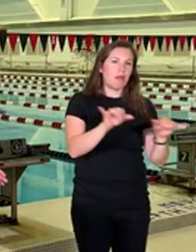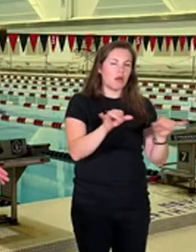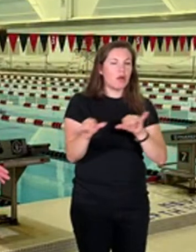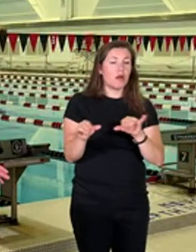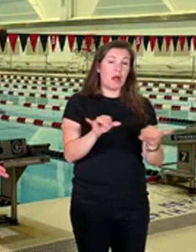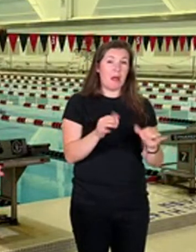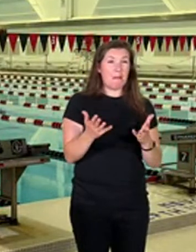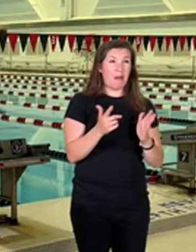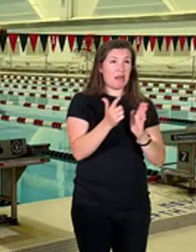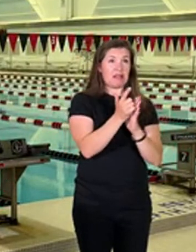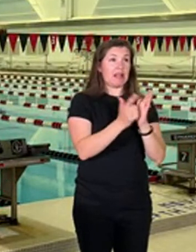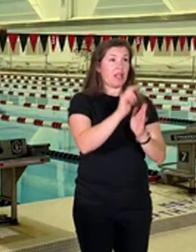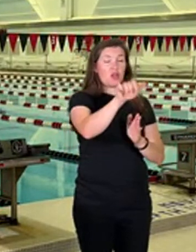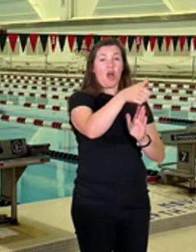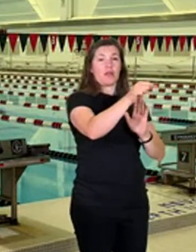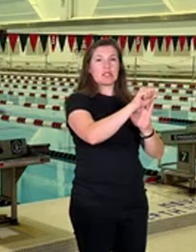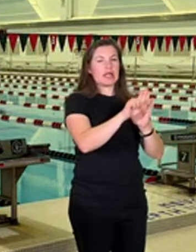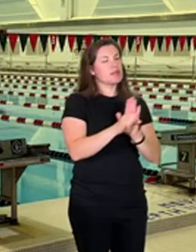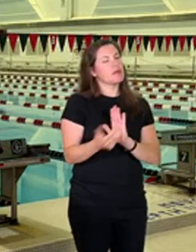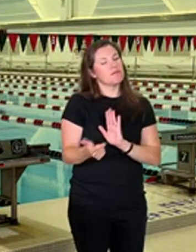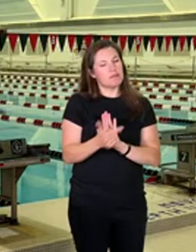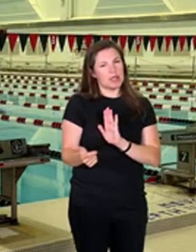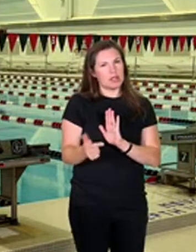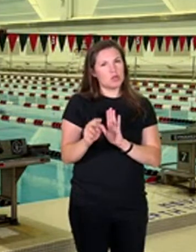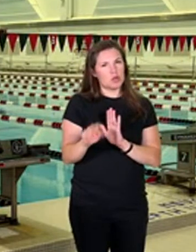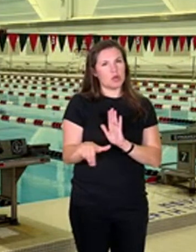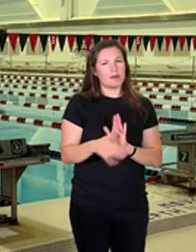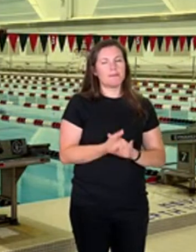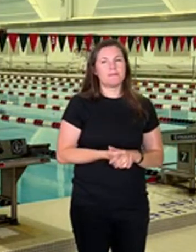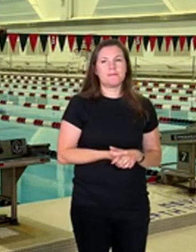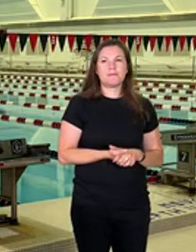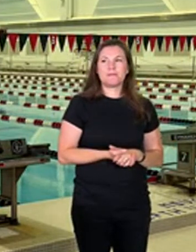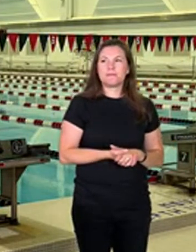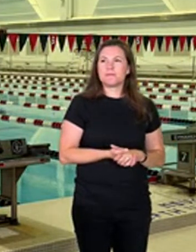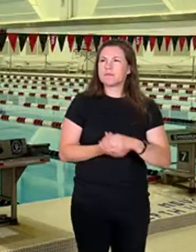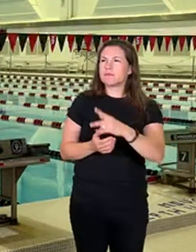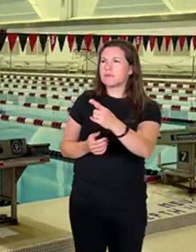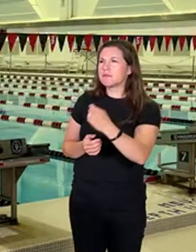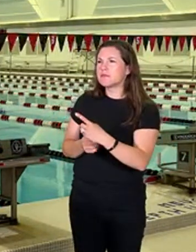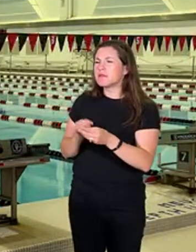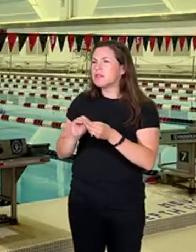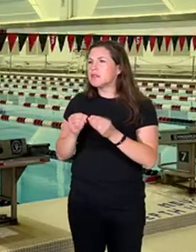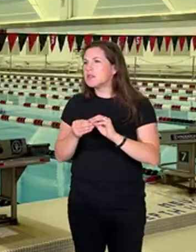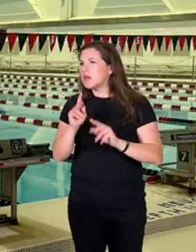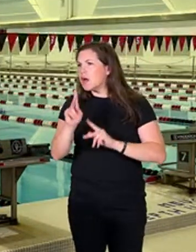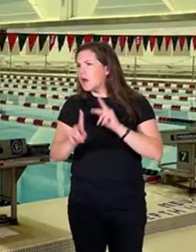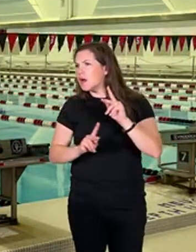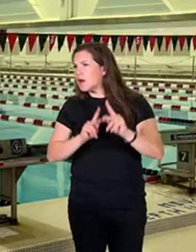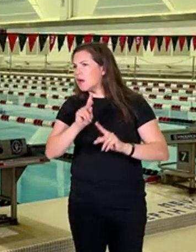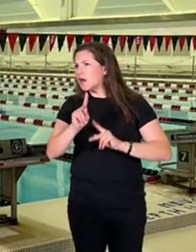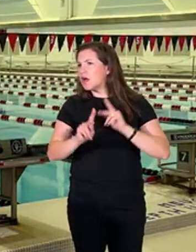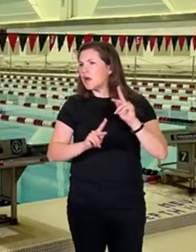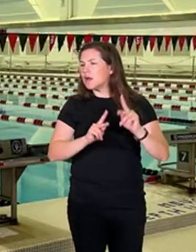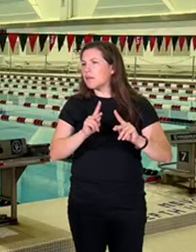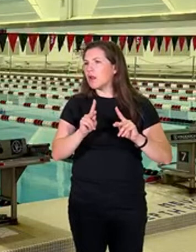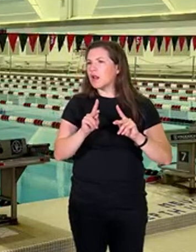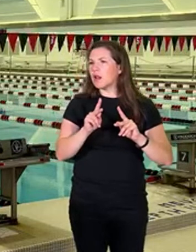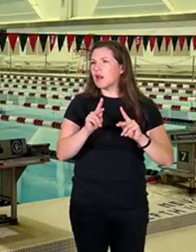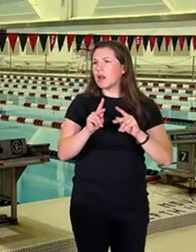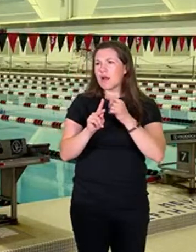it might be legal elsewhere in the United States, but it's not legal in New York State. As far as the number of people that this would apply to, would Swimply